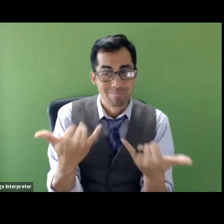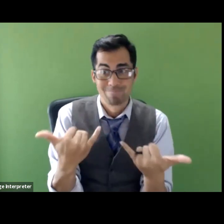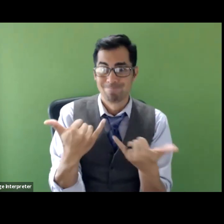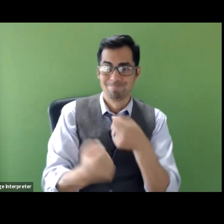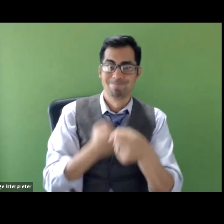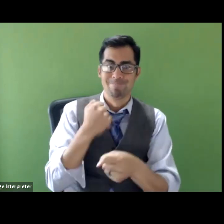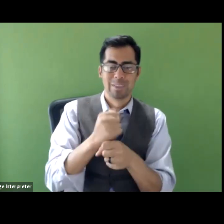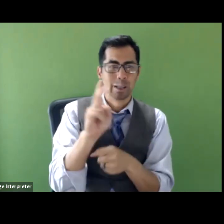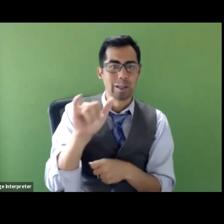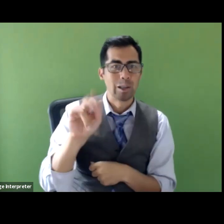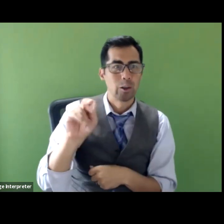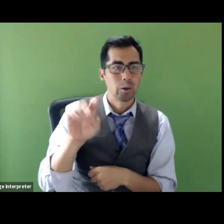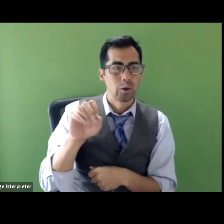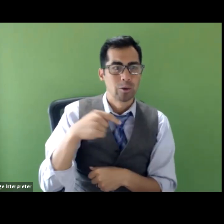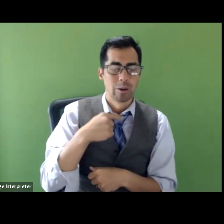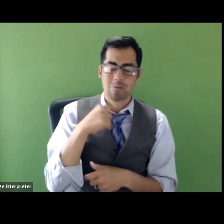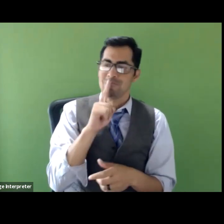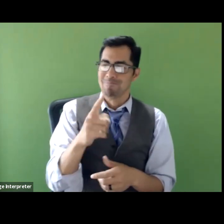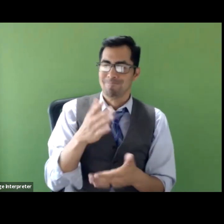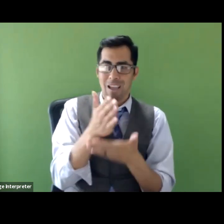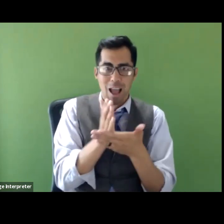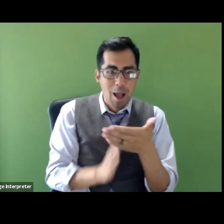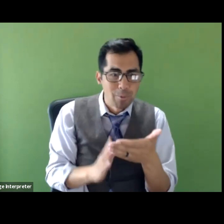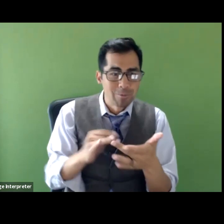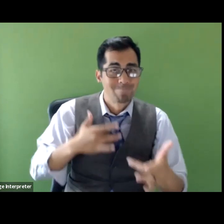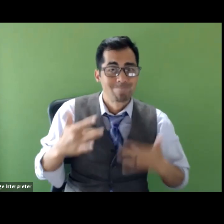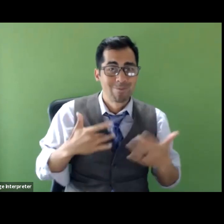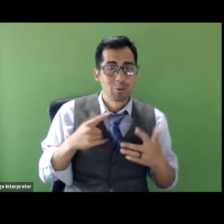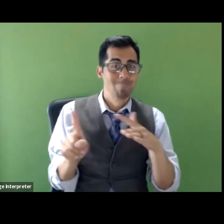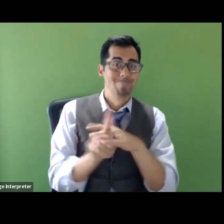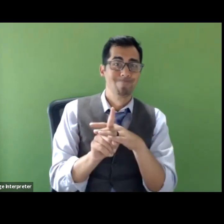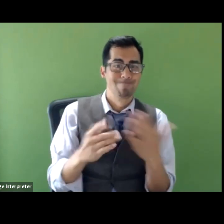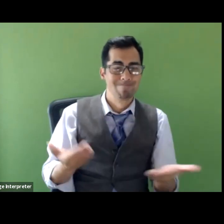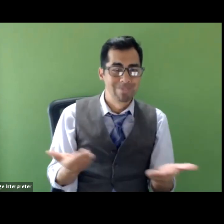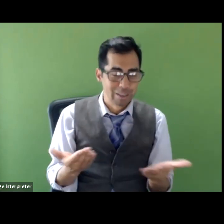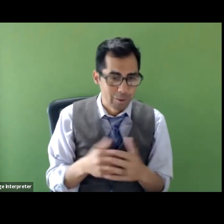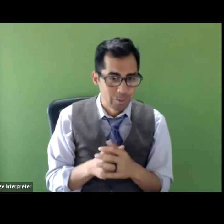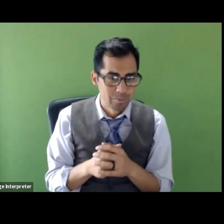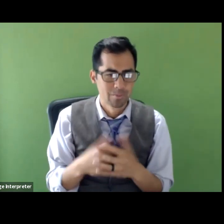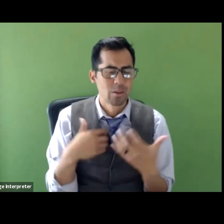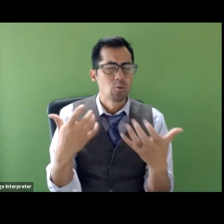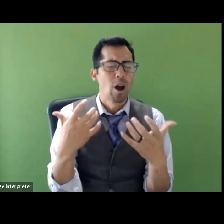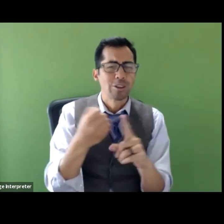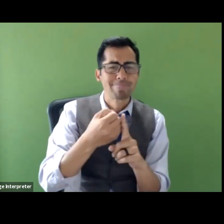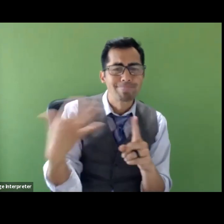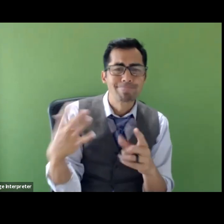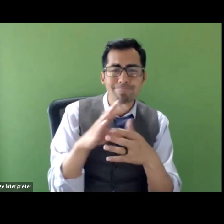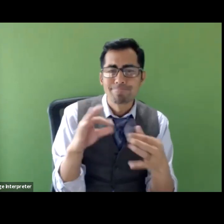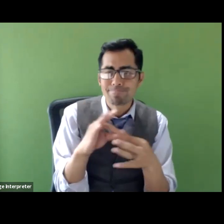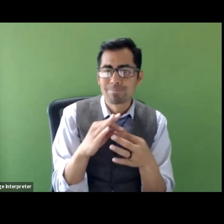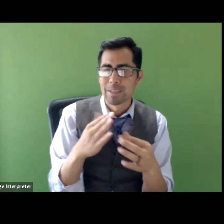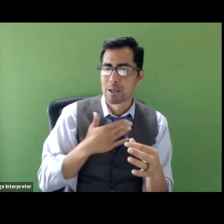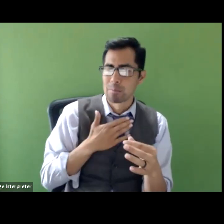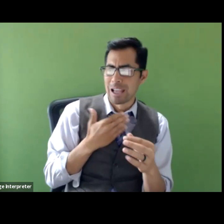am humbled and excited to be here today. I thought I would start by telling you a little bit about my own